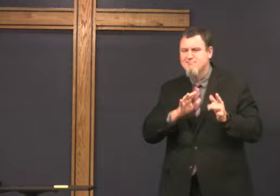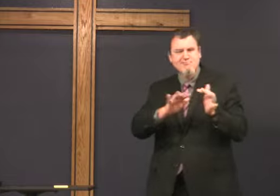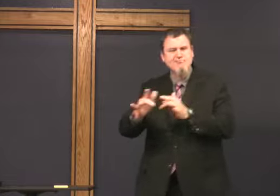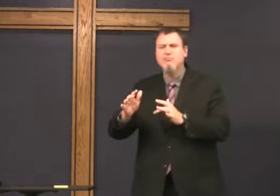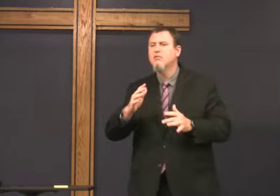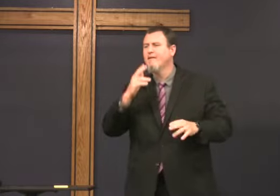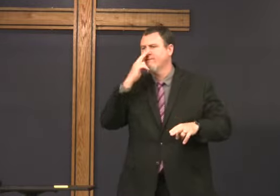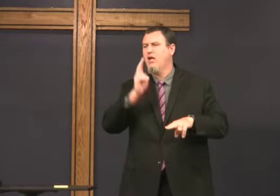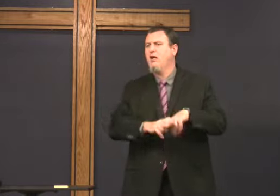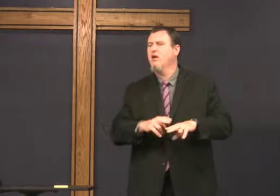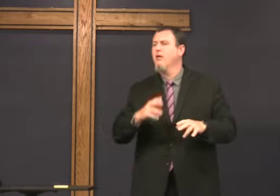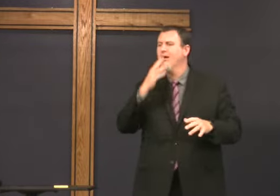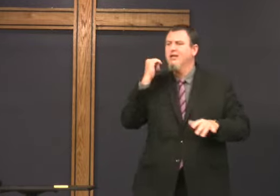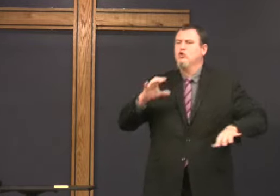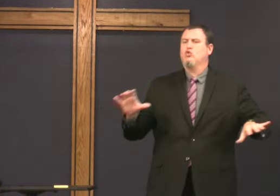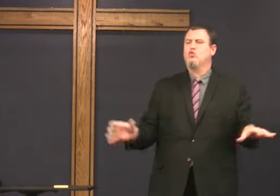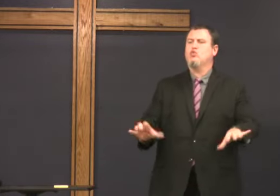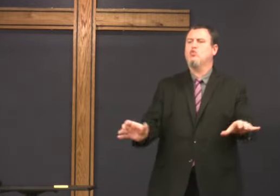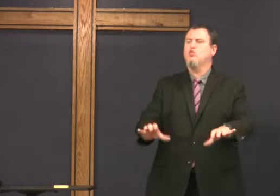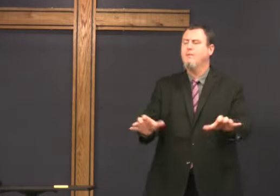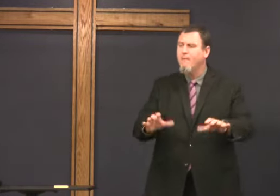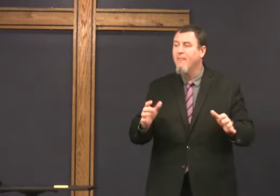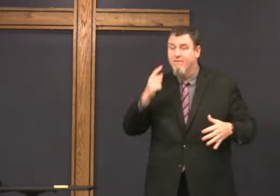and we went back and forth. And it was really fun.